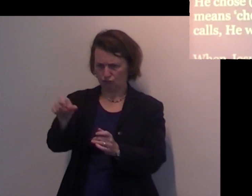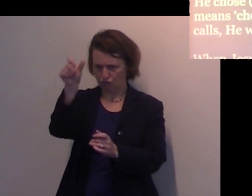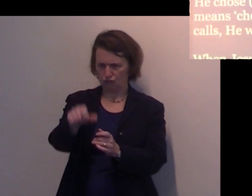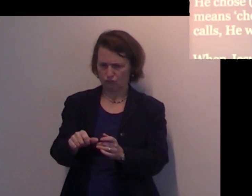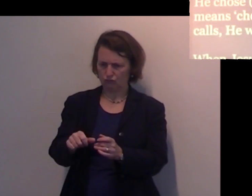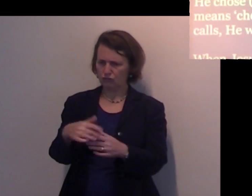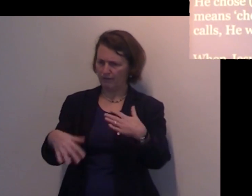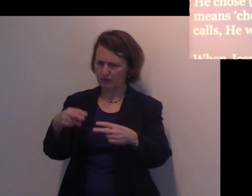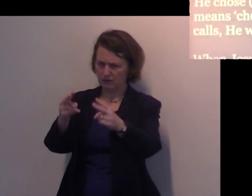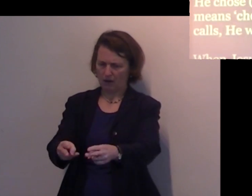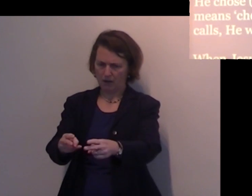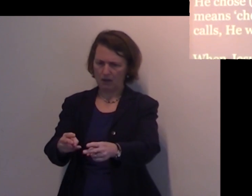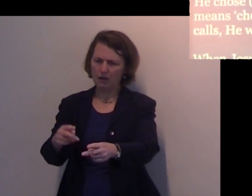he beat the devil.